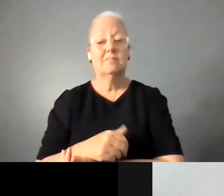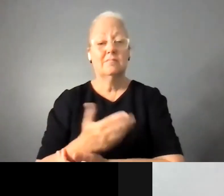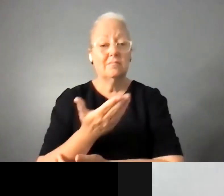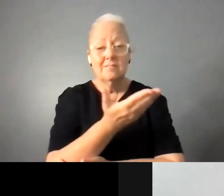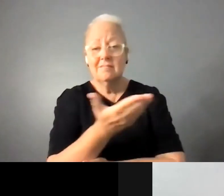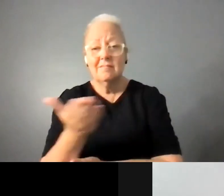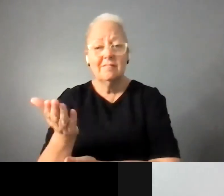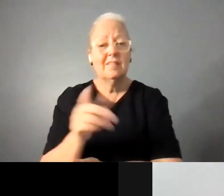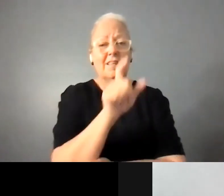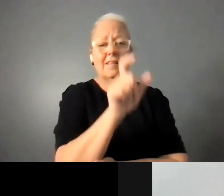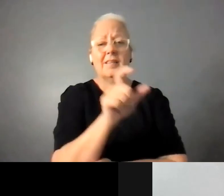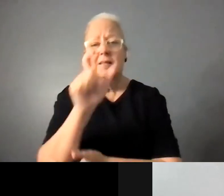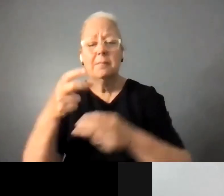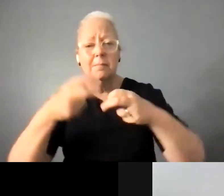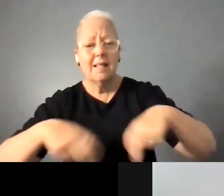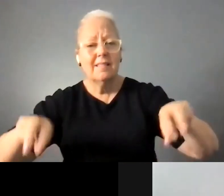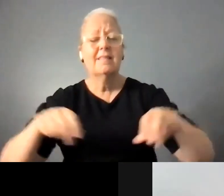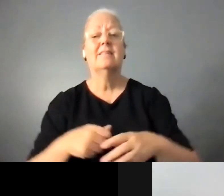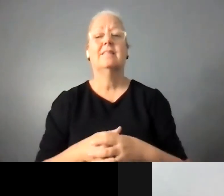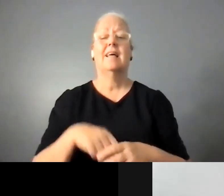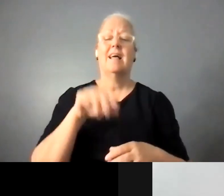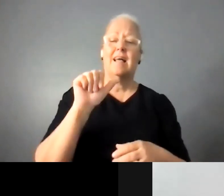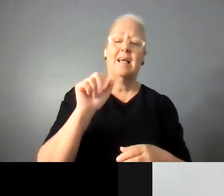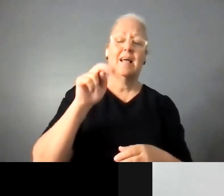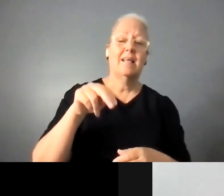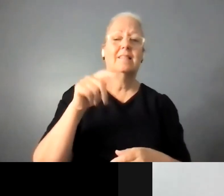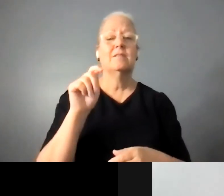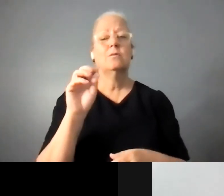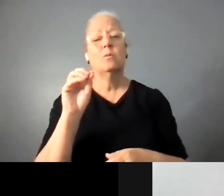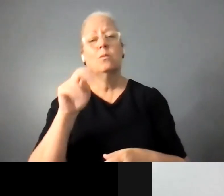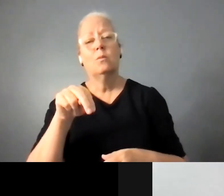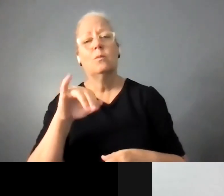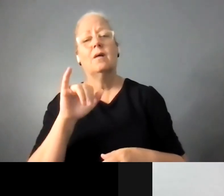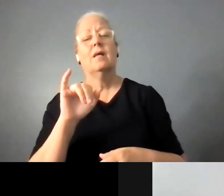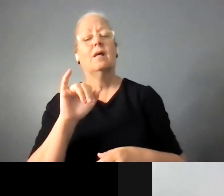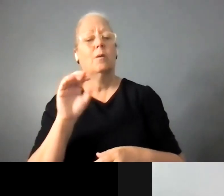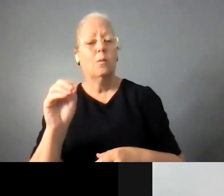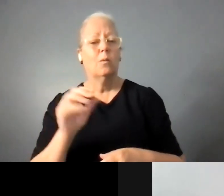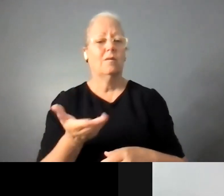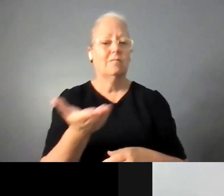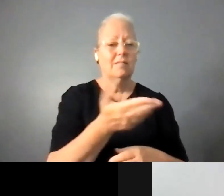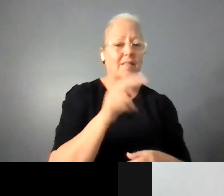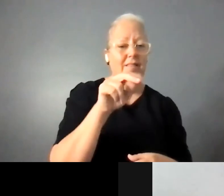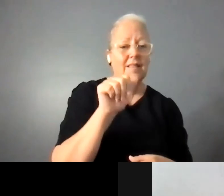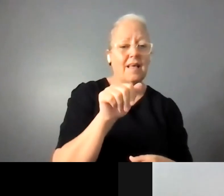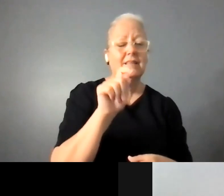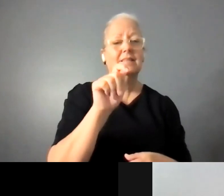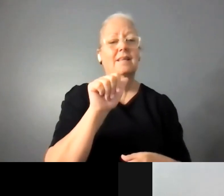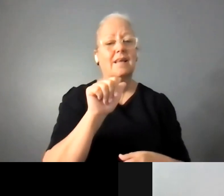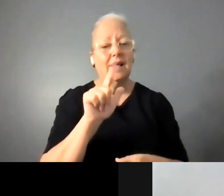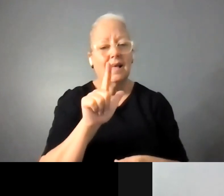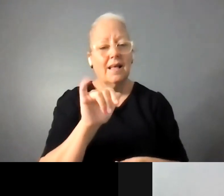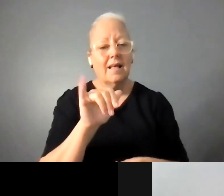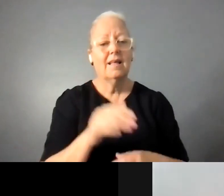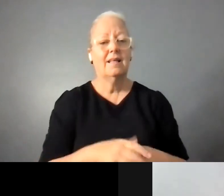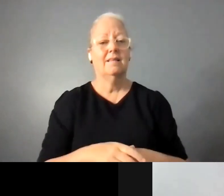Milika, Natalie, Irene, Sipora, they've been sharing essential experiences, but very specific